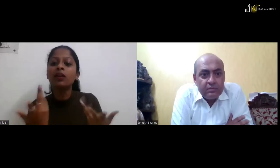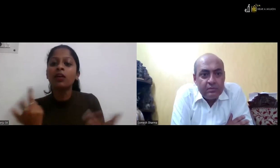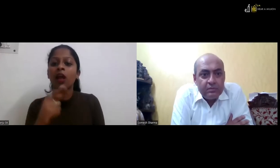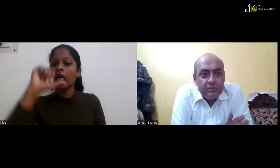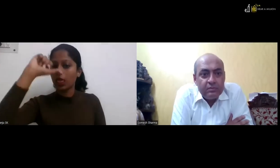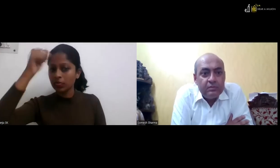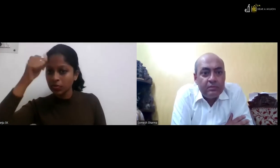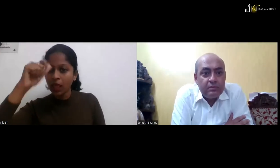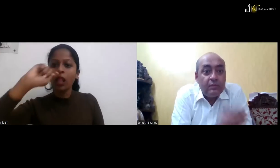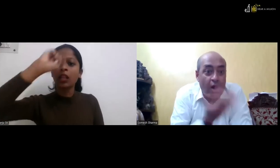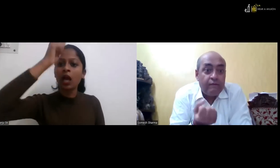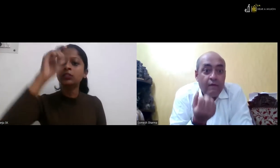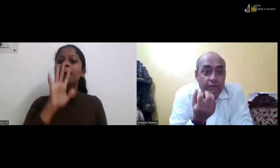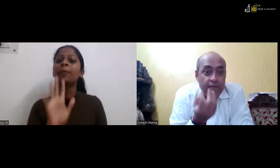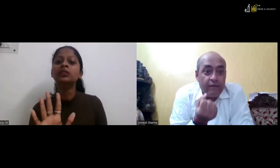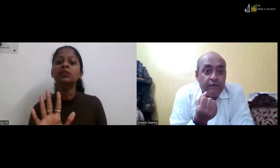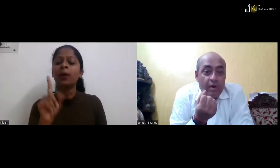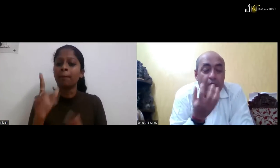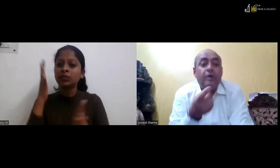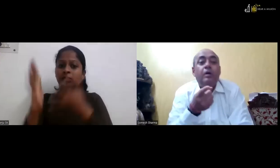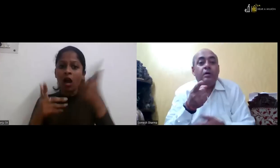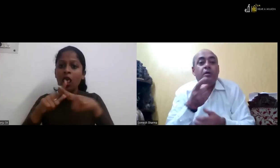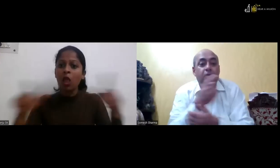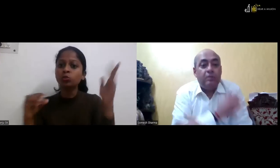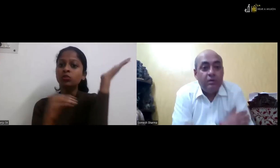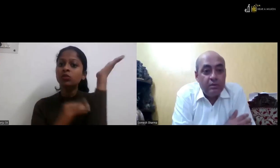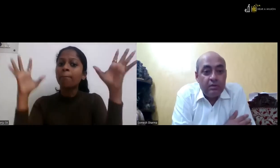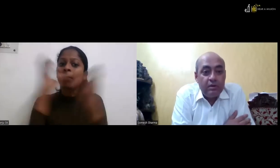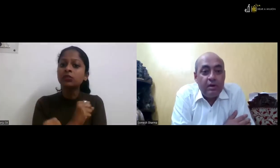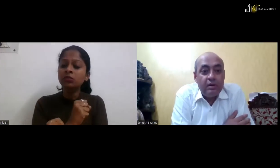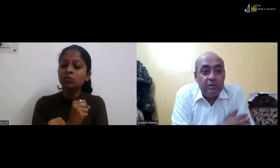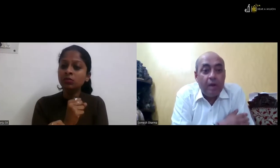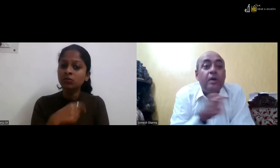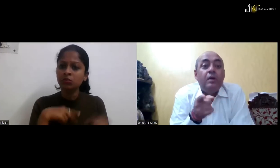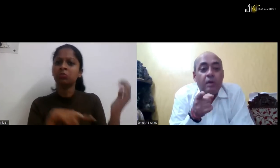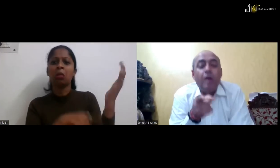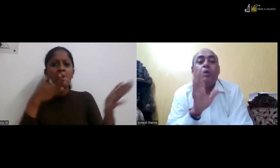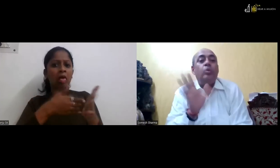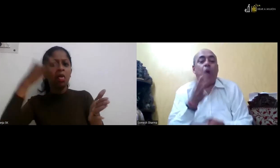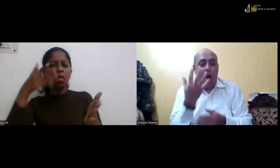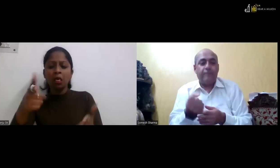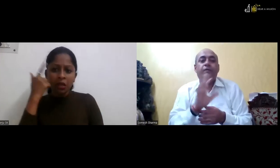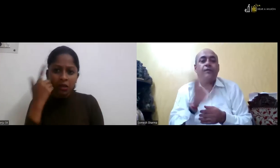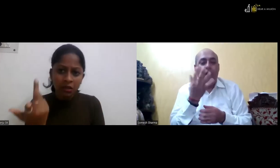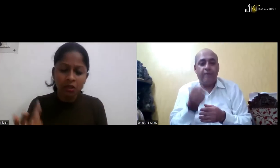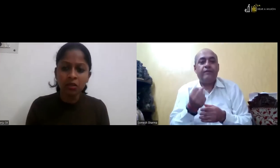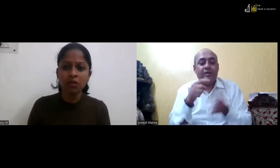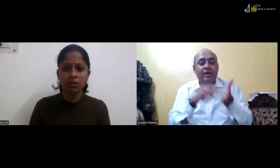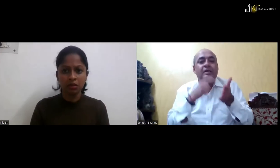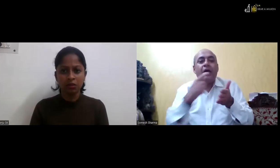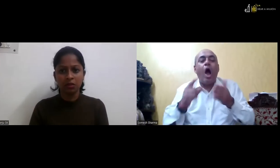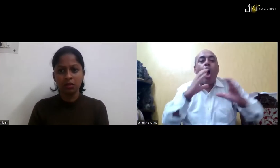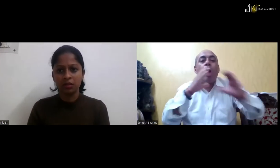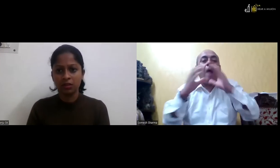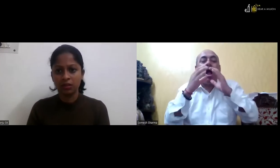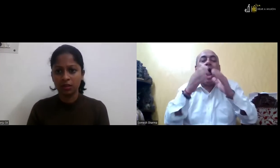some information, so what is your mother language, Hindi or English? Or do you use sign language into it in the letters? How